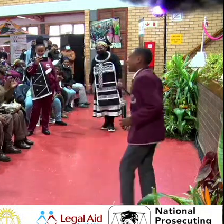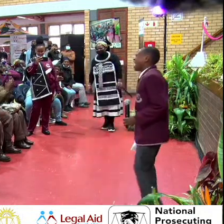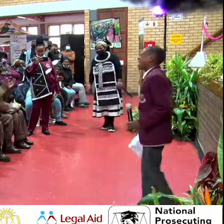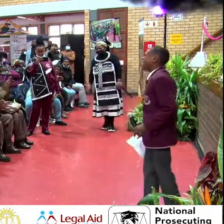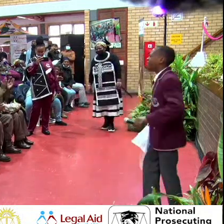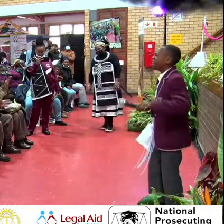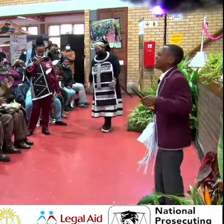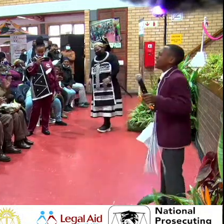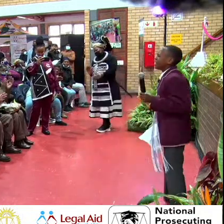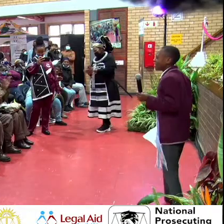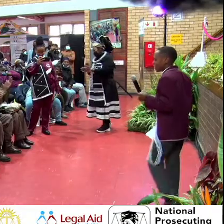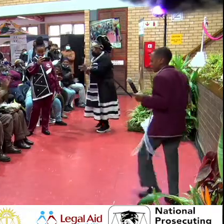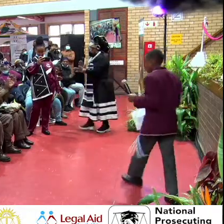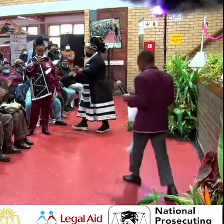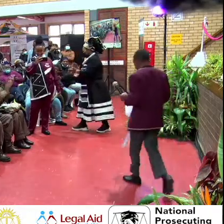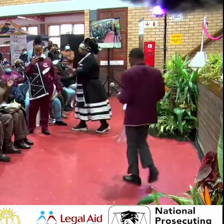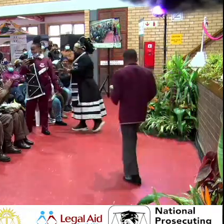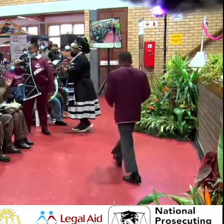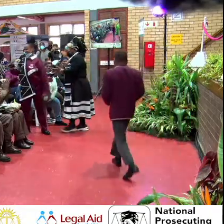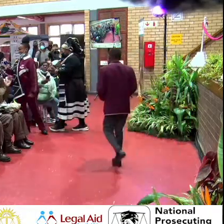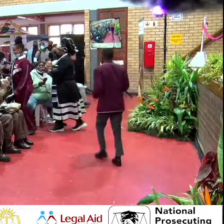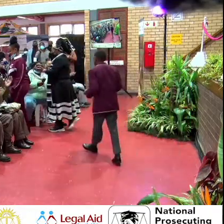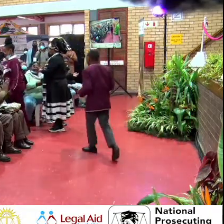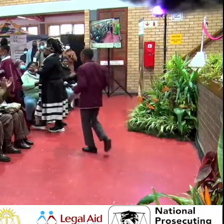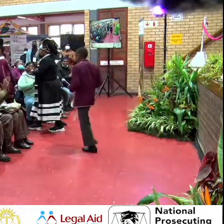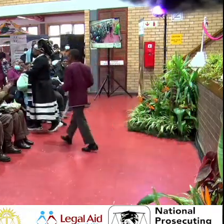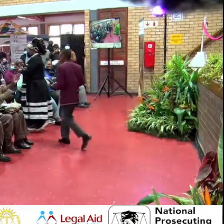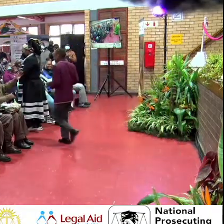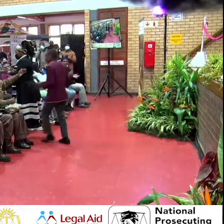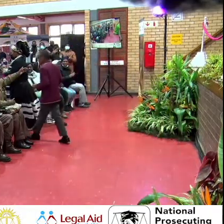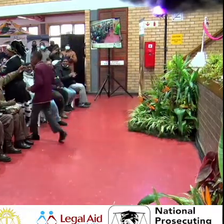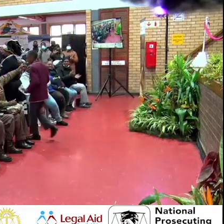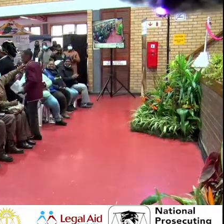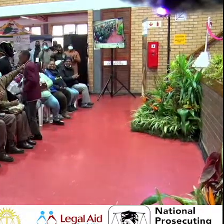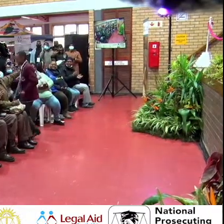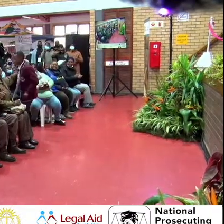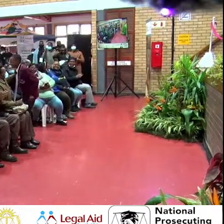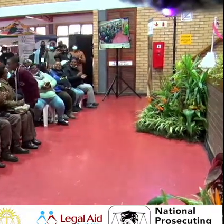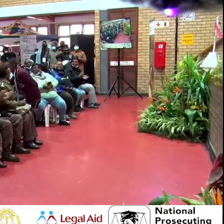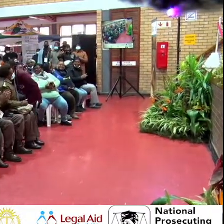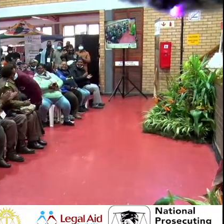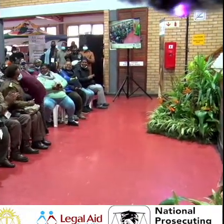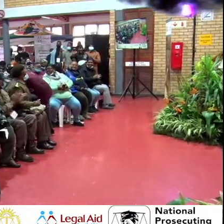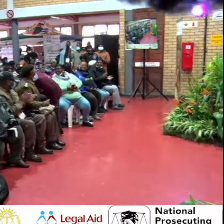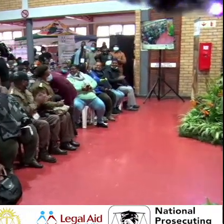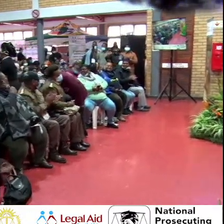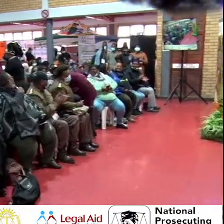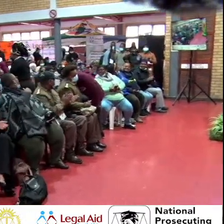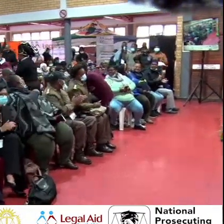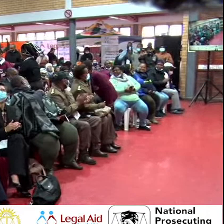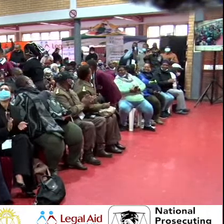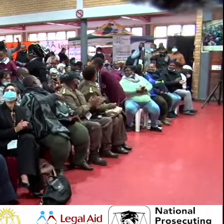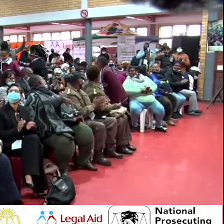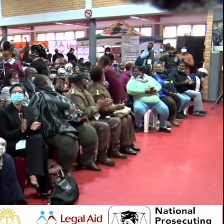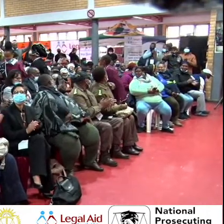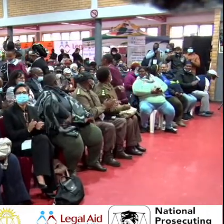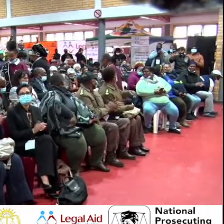Thank you, thank you, thank you, thank you, thank you, my brother.